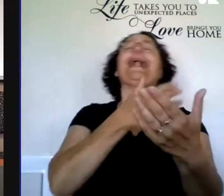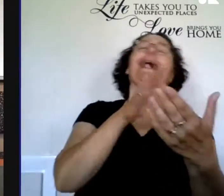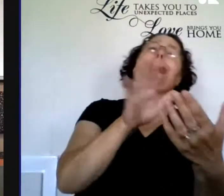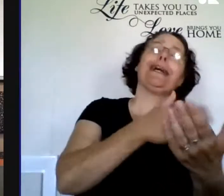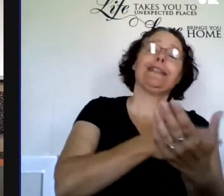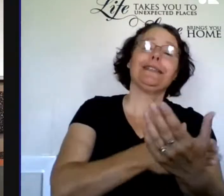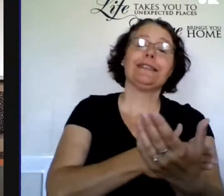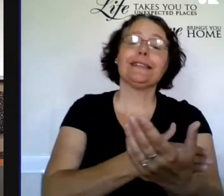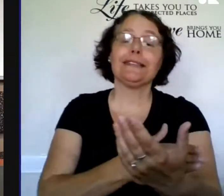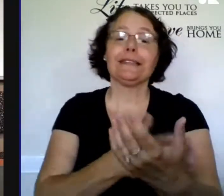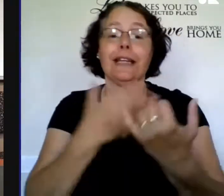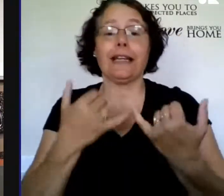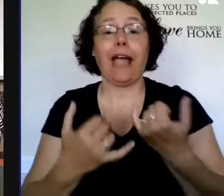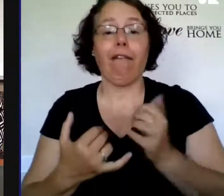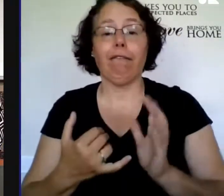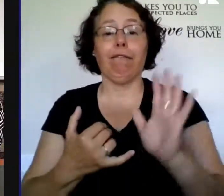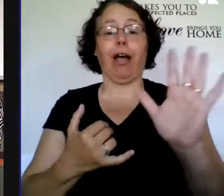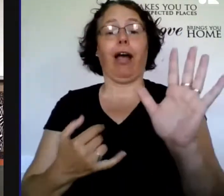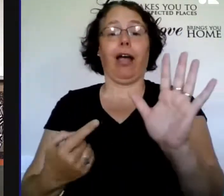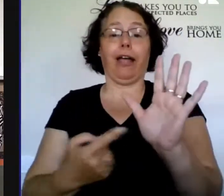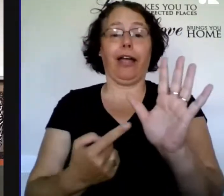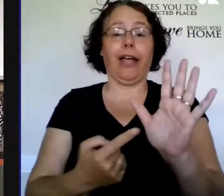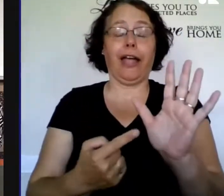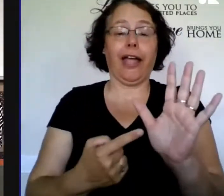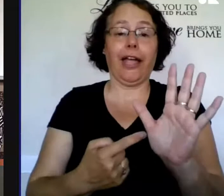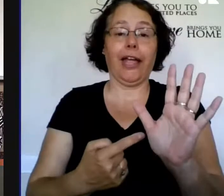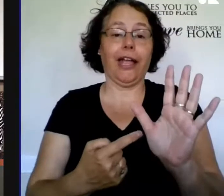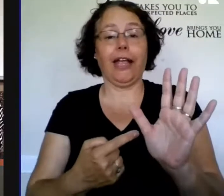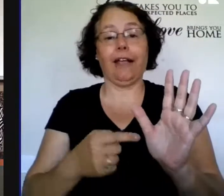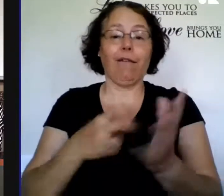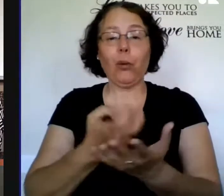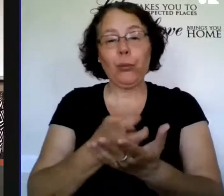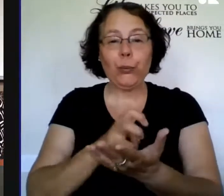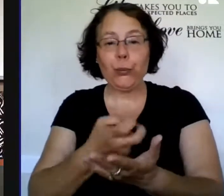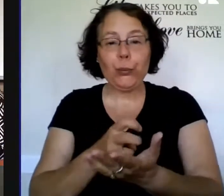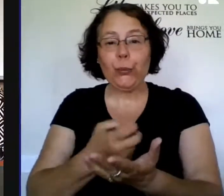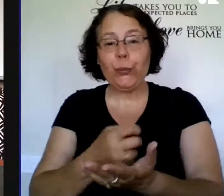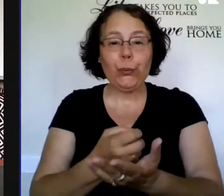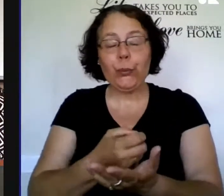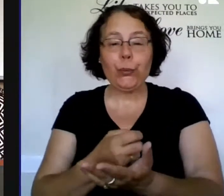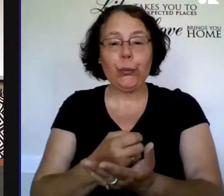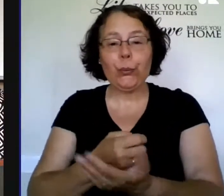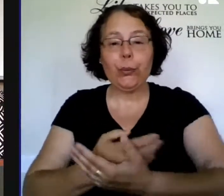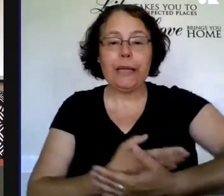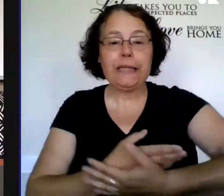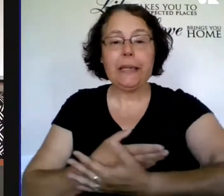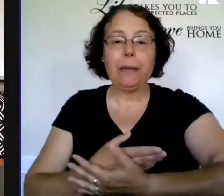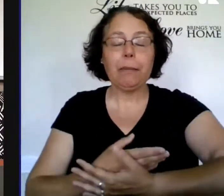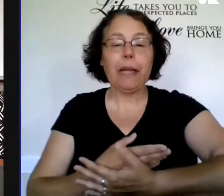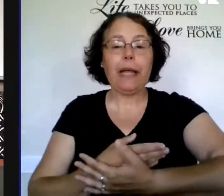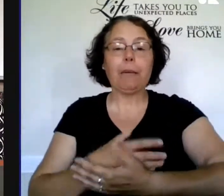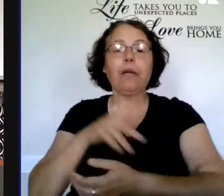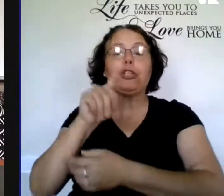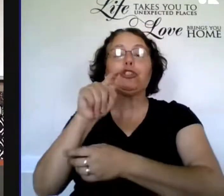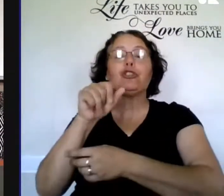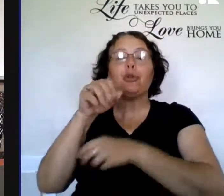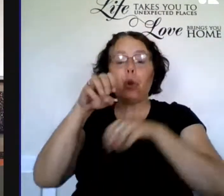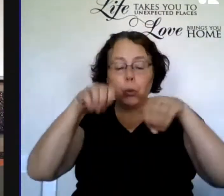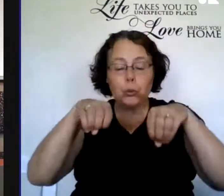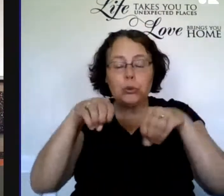5 jiggly babies wriggle their toes. Can you wiggle your